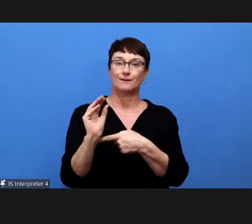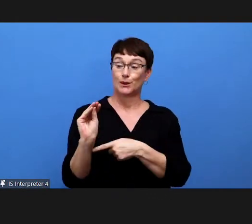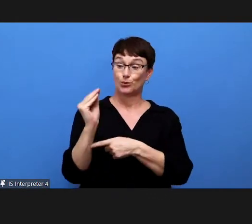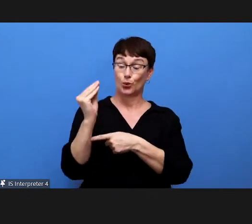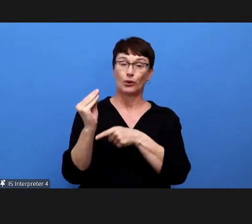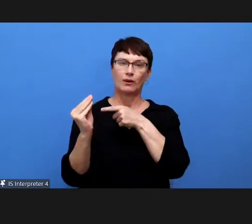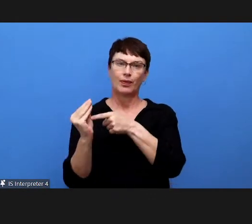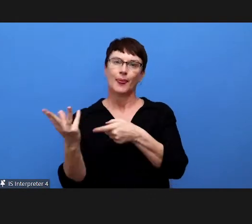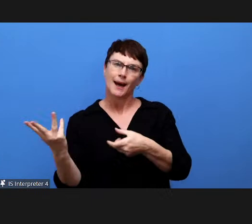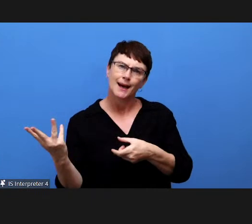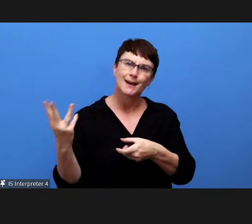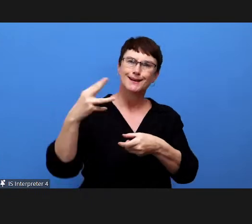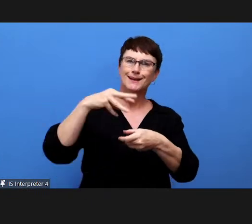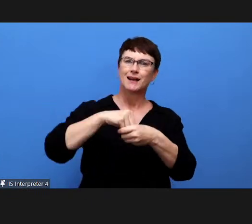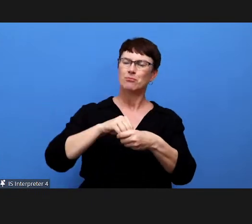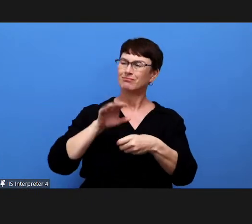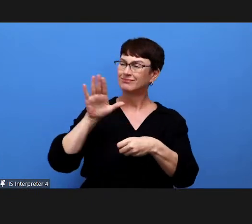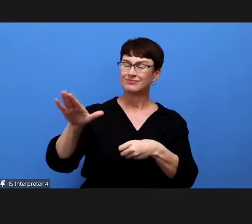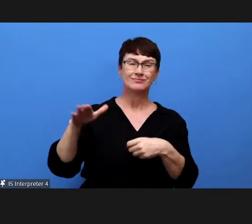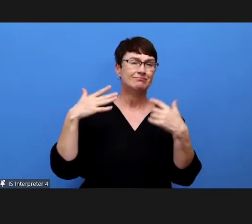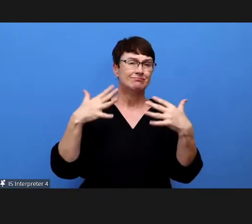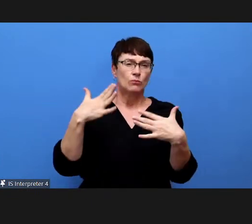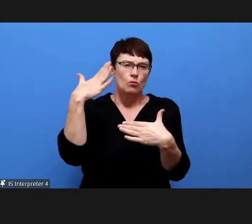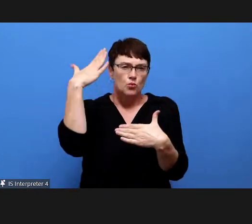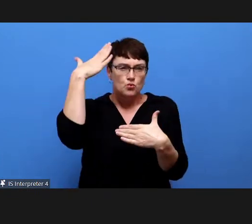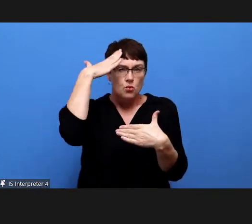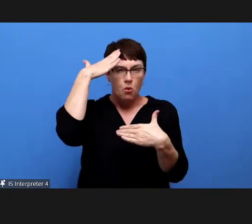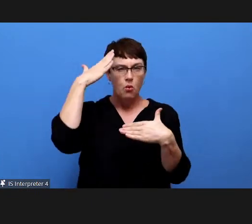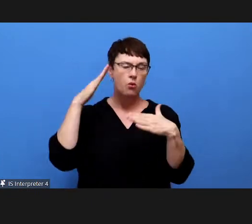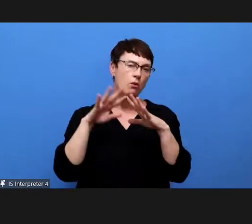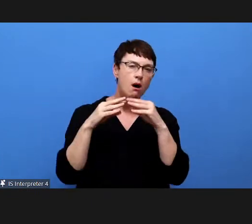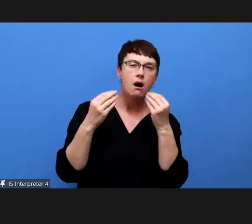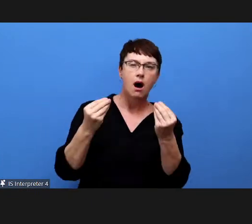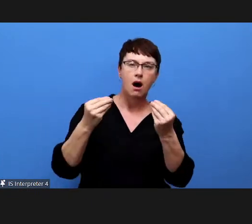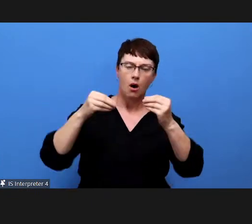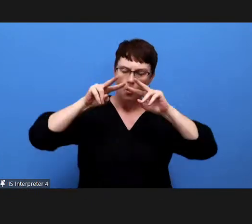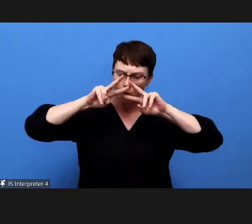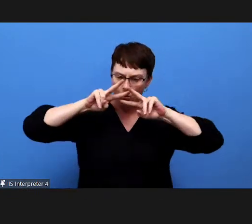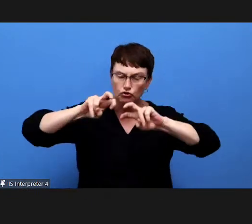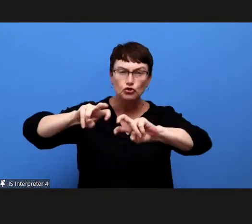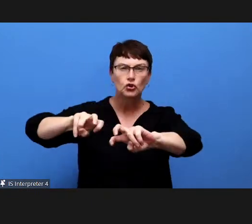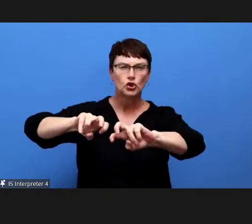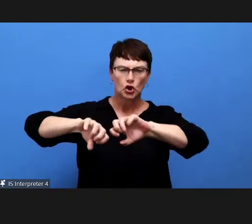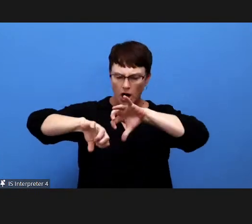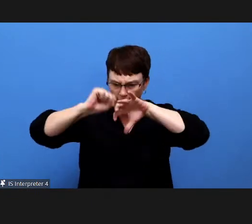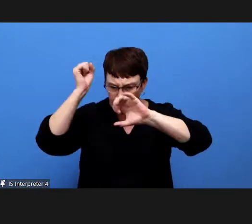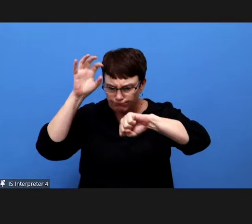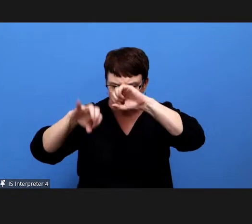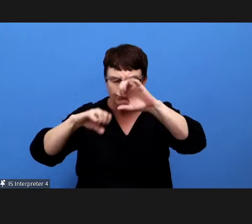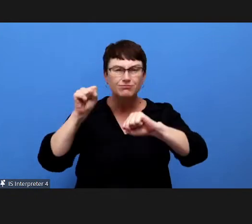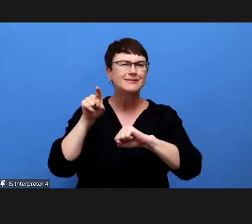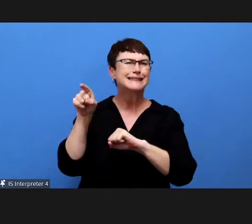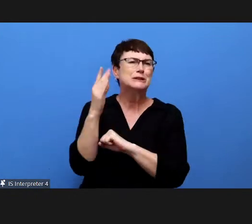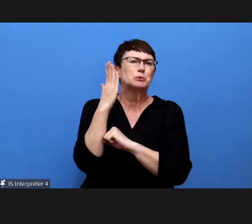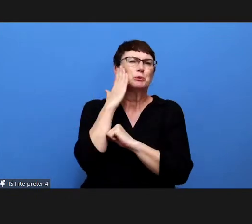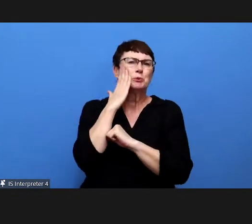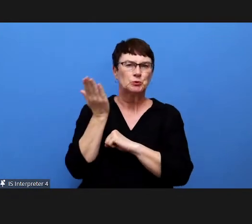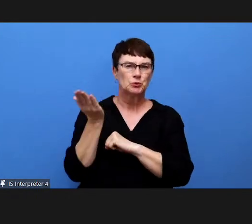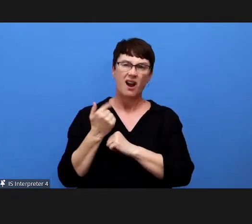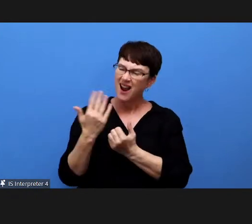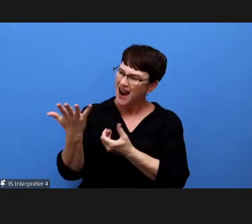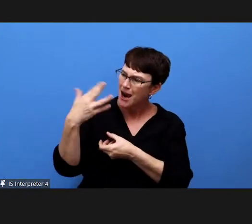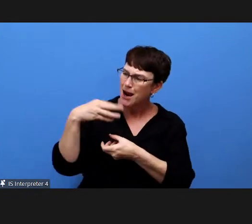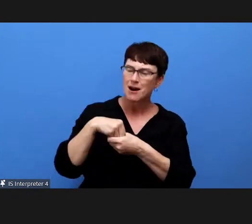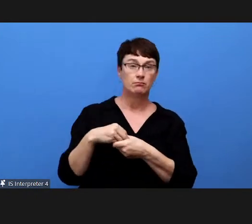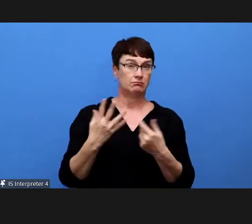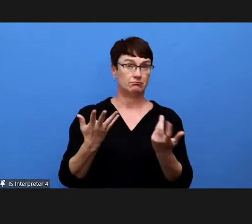research units in our NSOs to help in tackling the urgent challenges that